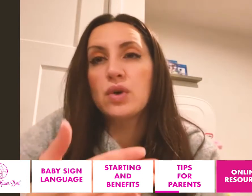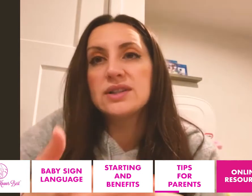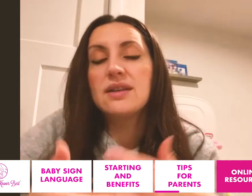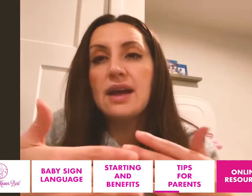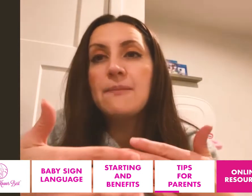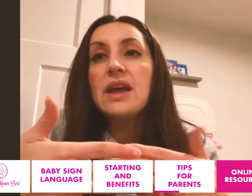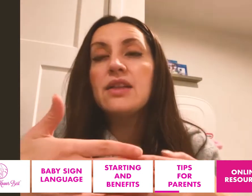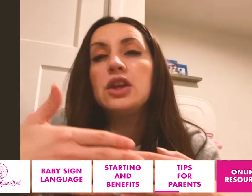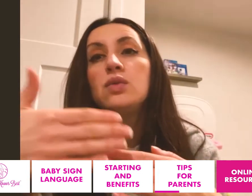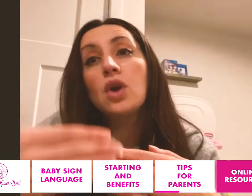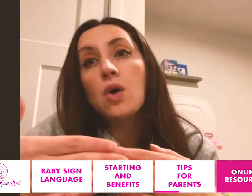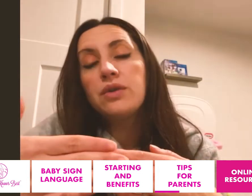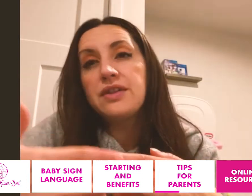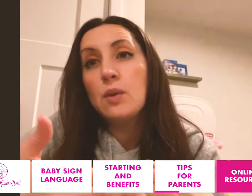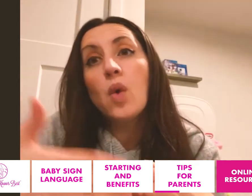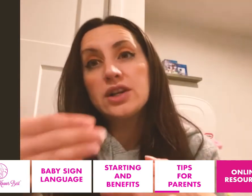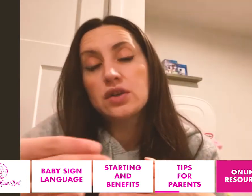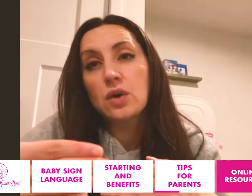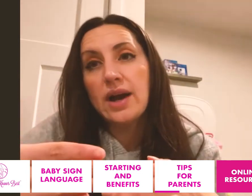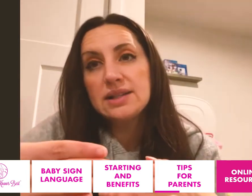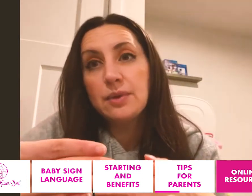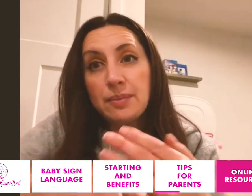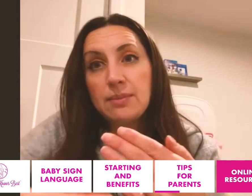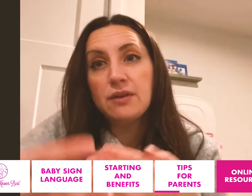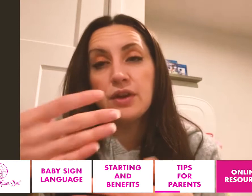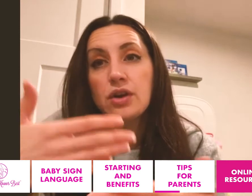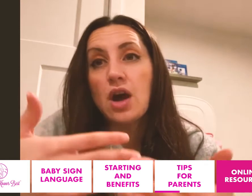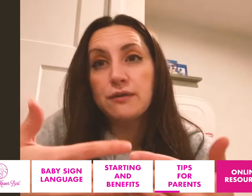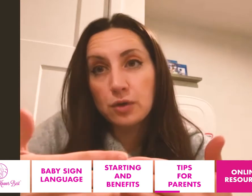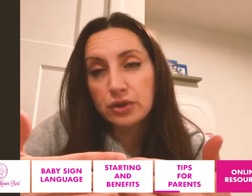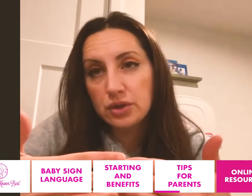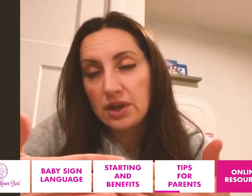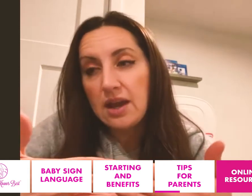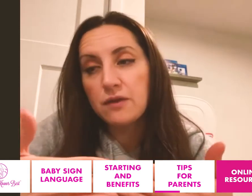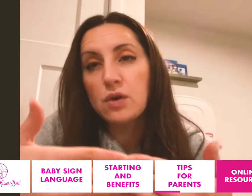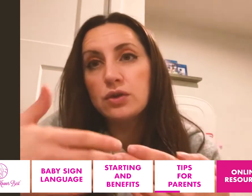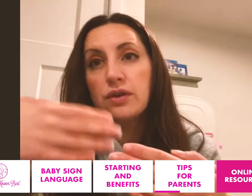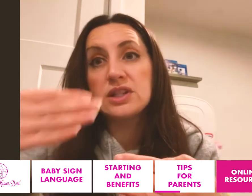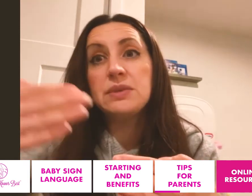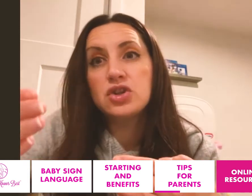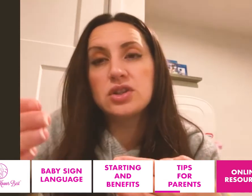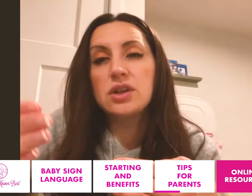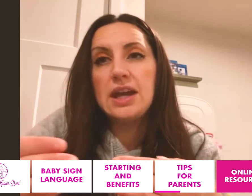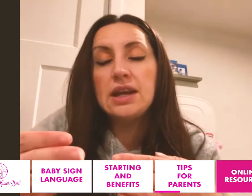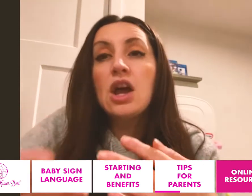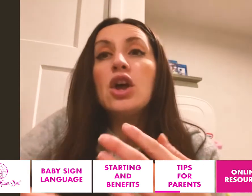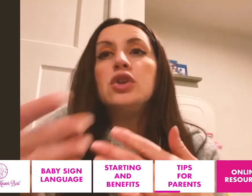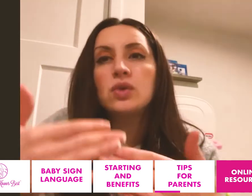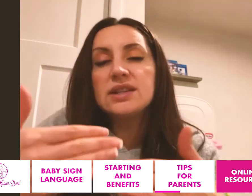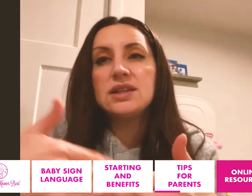to them that that they want to request, but maybe if they're a nonverbal 2.5-year-old or they're speech delayed, you can teach